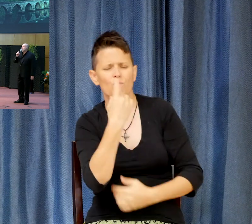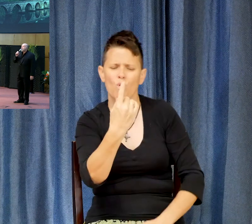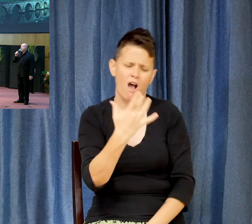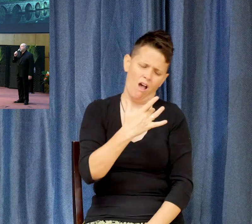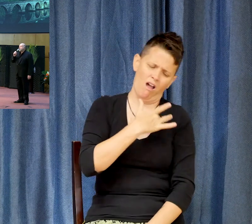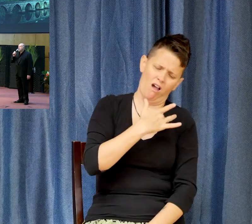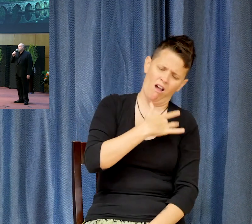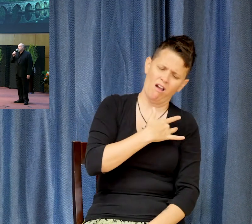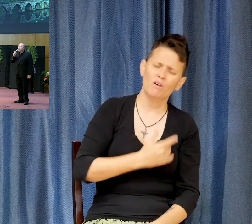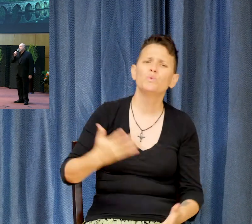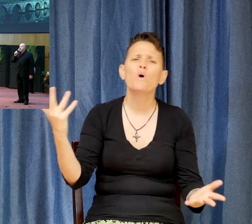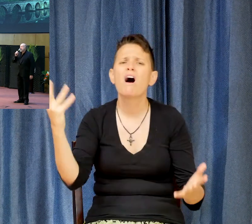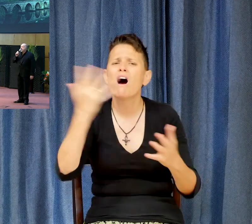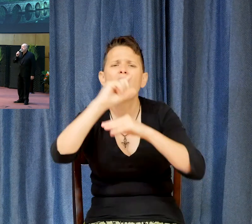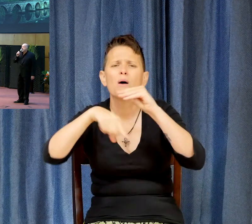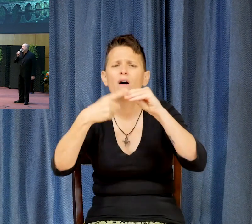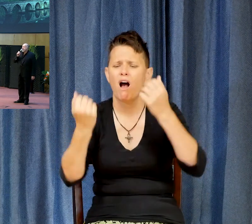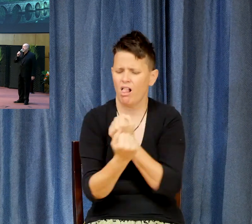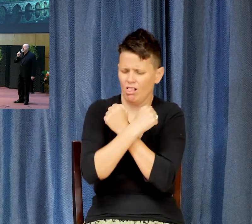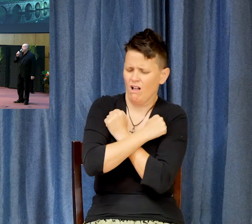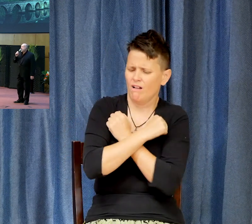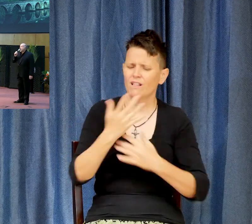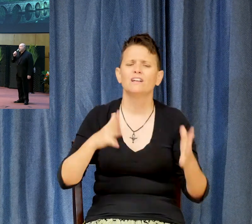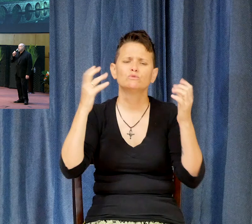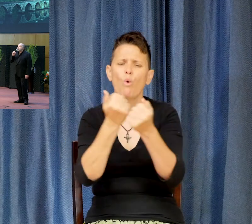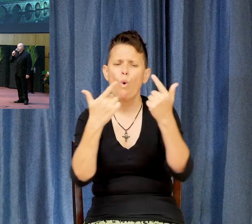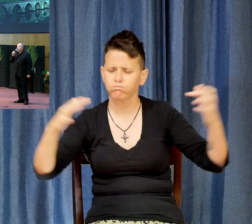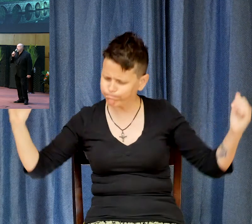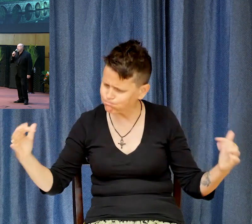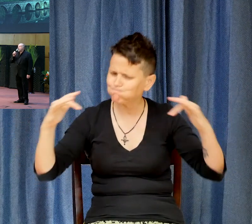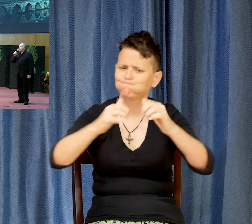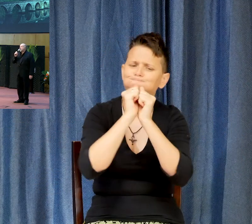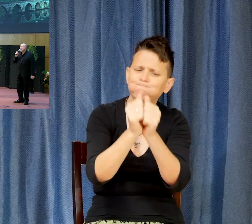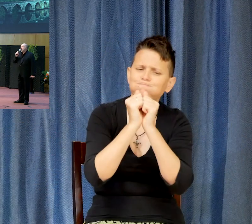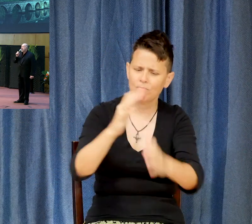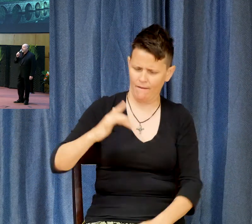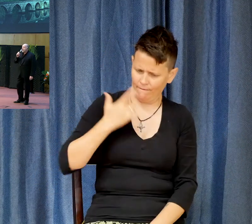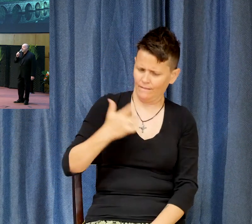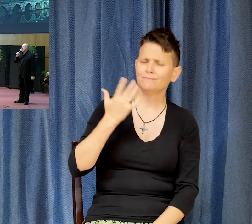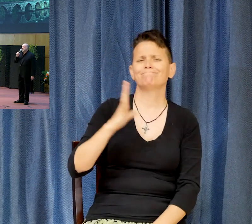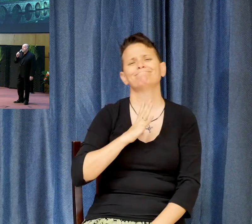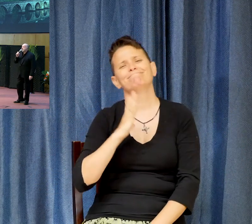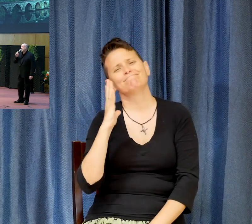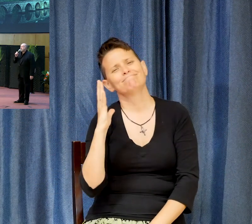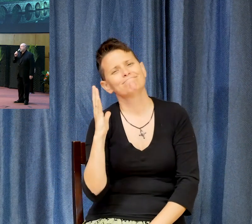heart. What about the love? Get together and feel